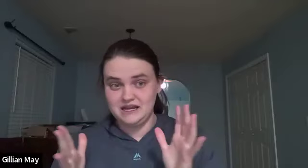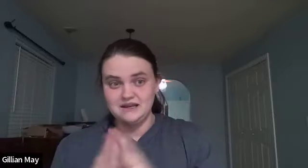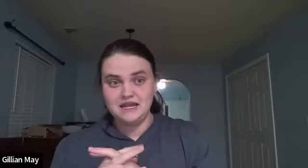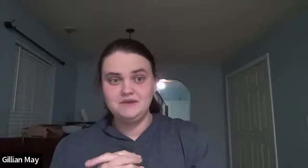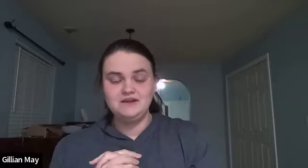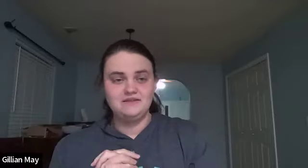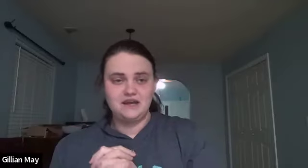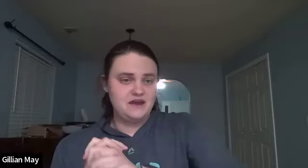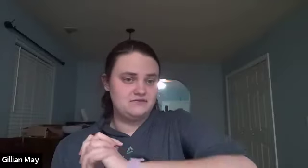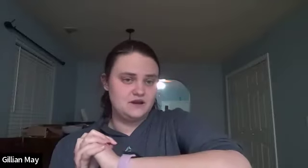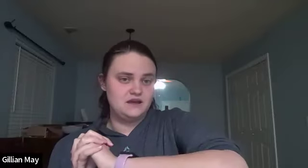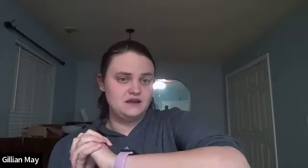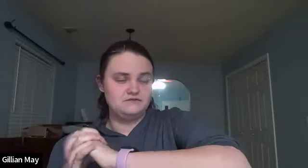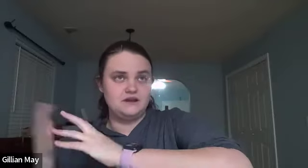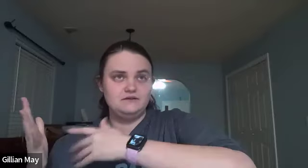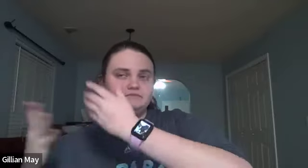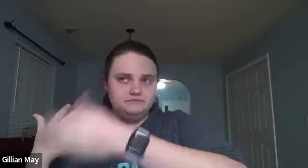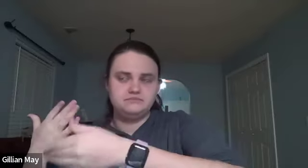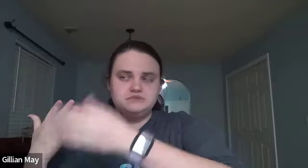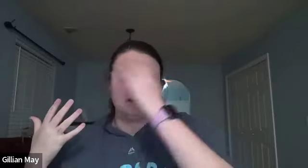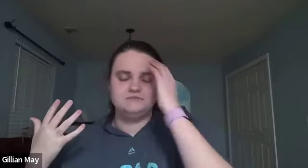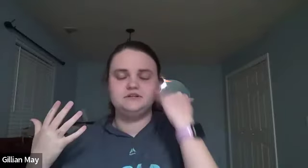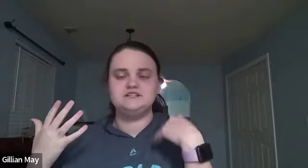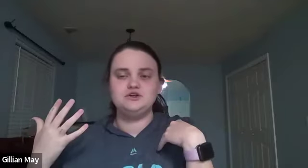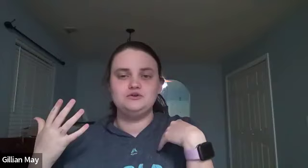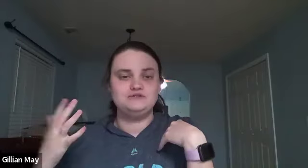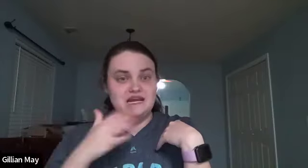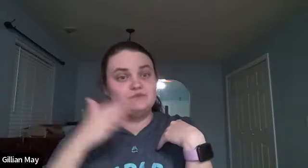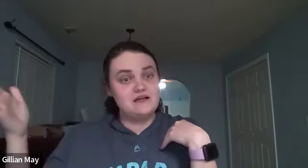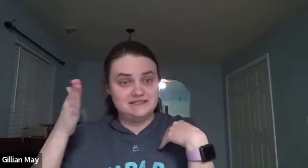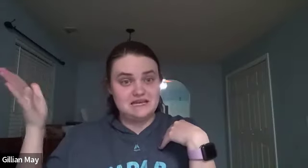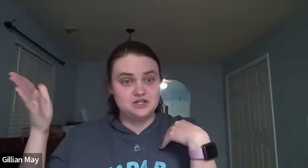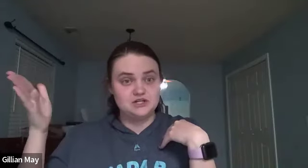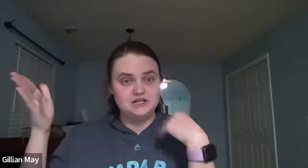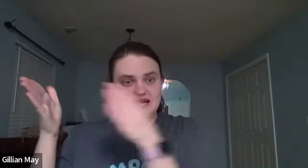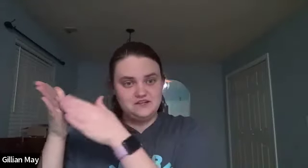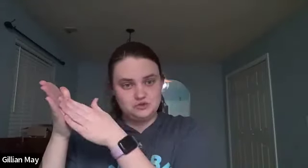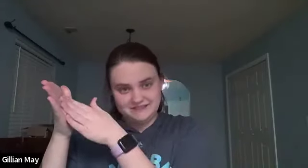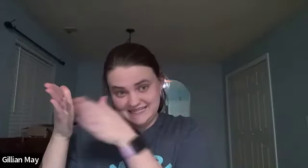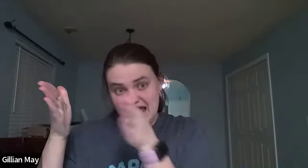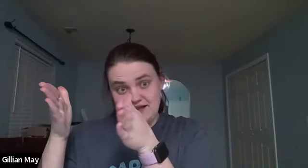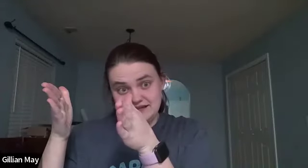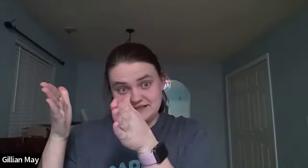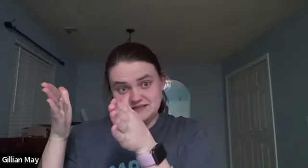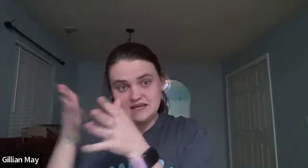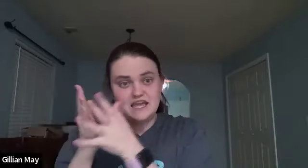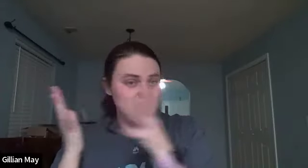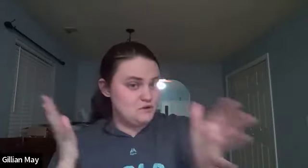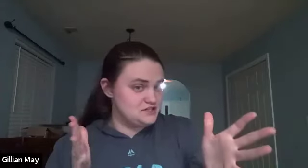shorthand name, like I've had a person whose name was Alexander and they shortened it to Alex. If you want to do